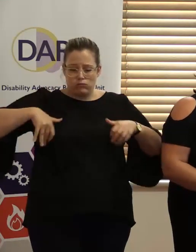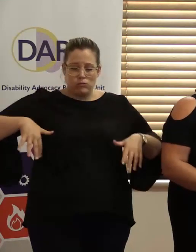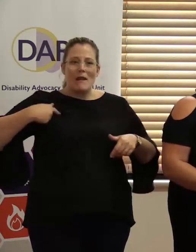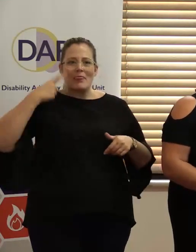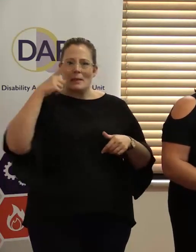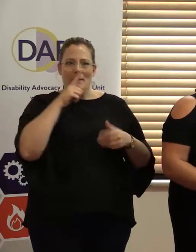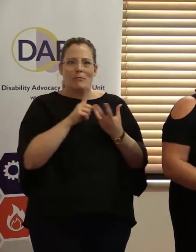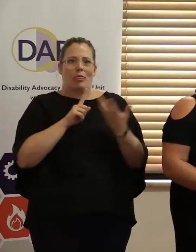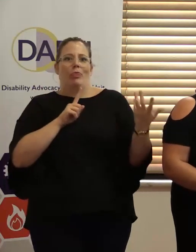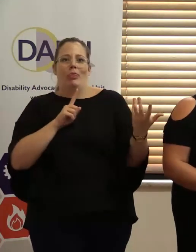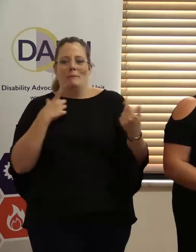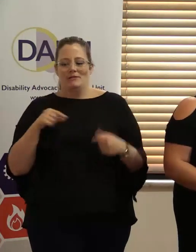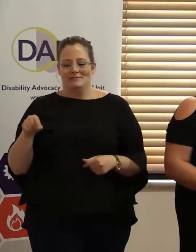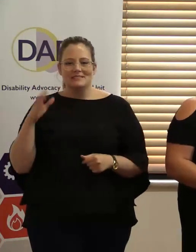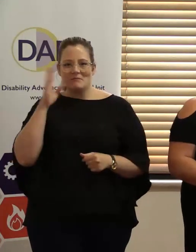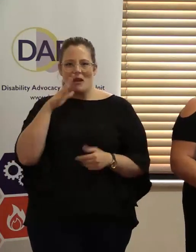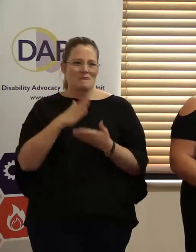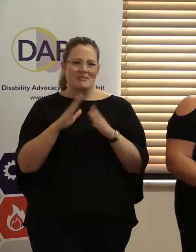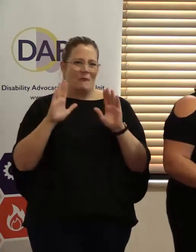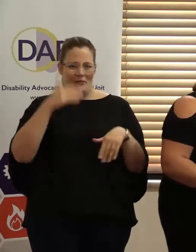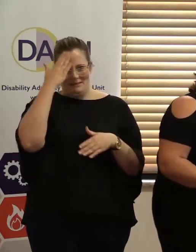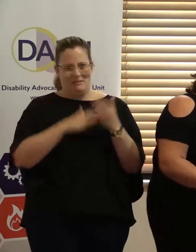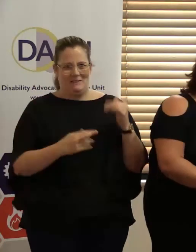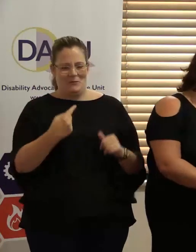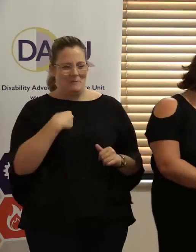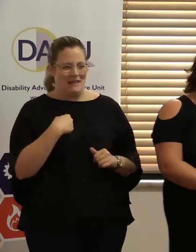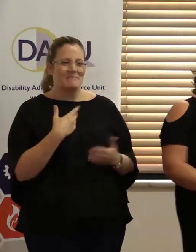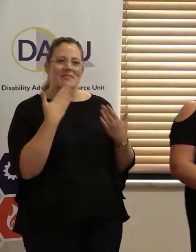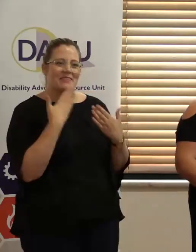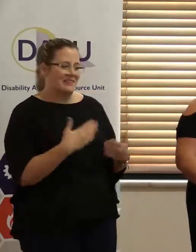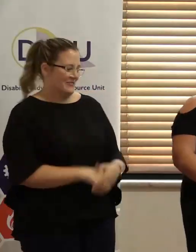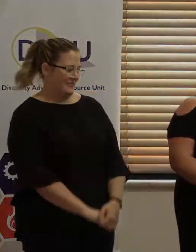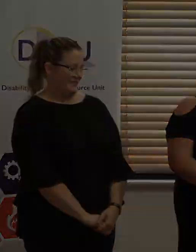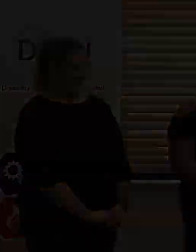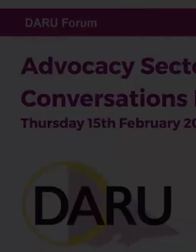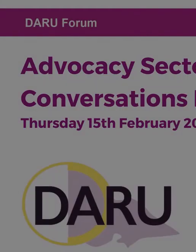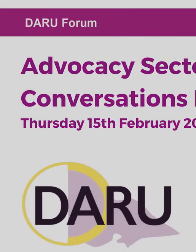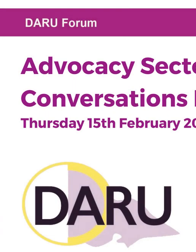just for that reason. Yep. Yeah, really horrible. Anyway, thank you very much. Thank you.